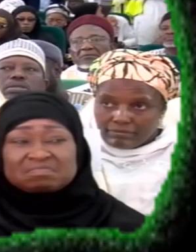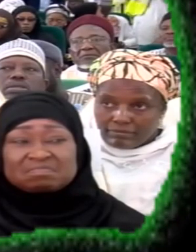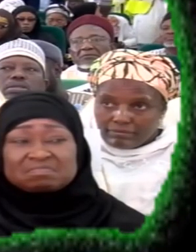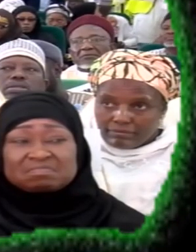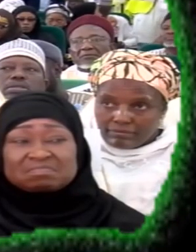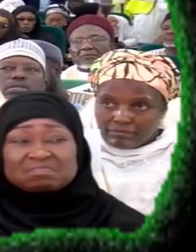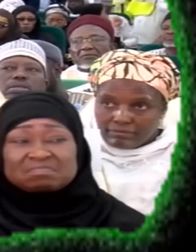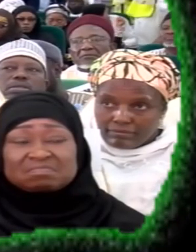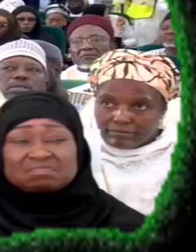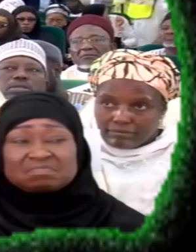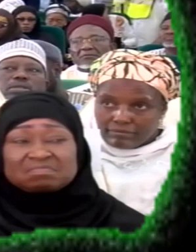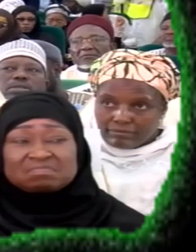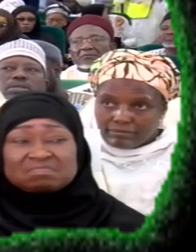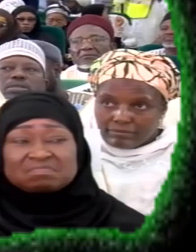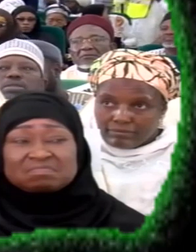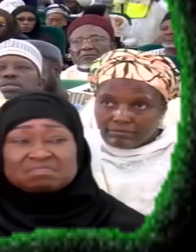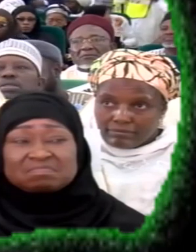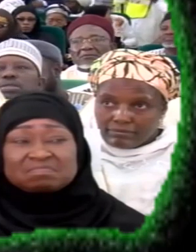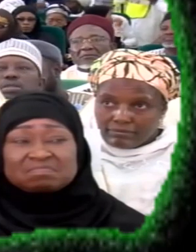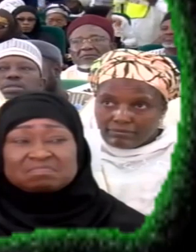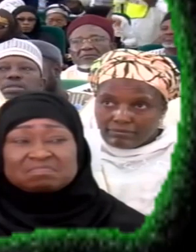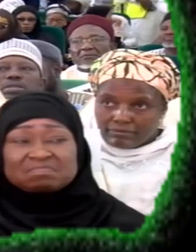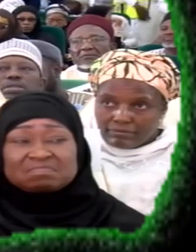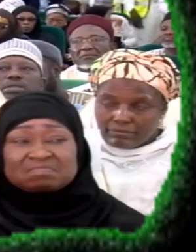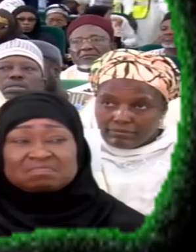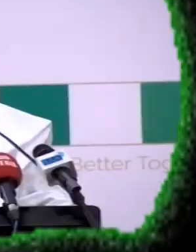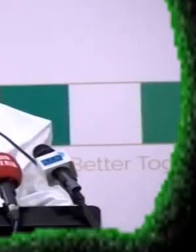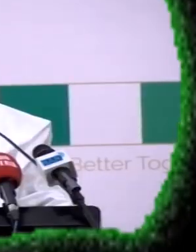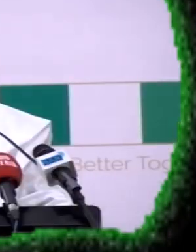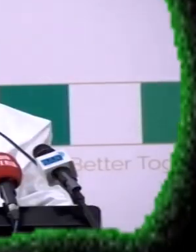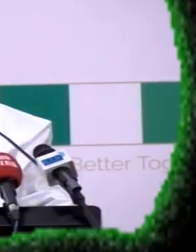what we are, not because of our physical prowess, no.